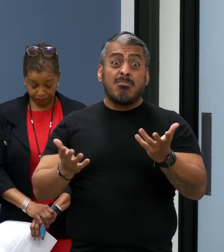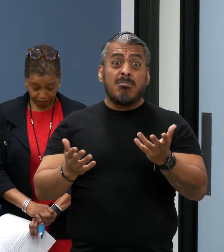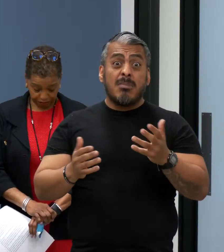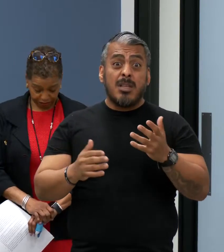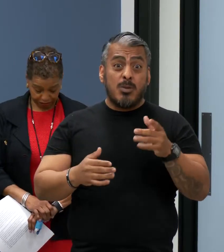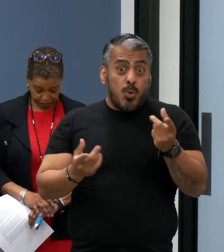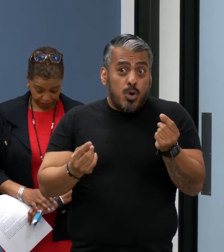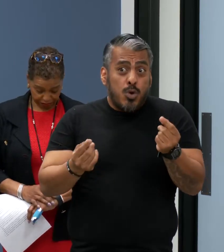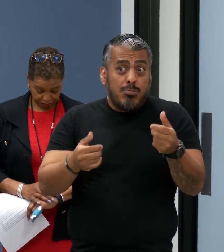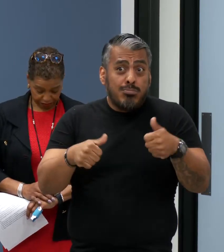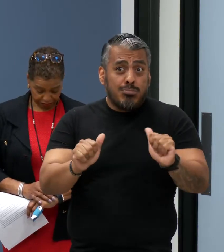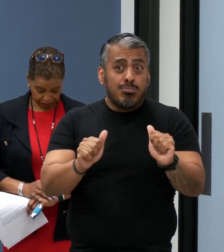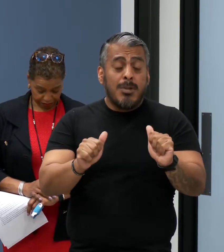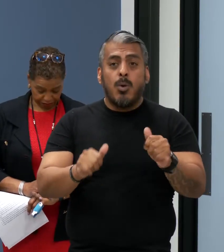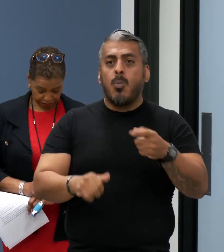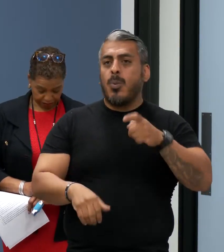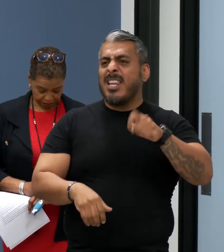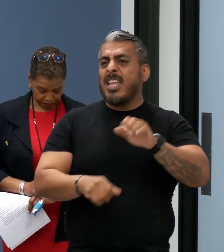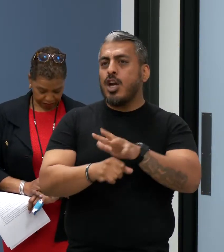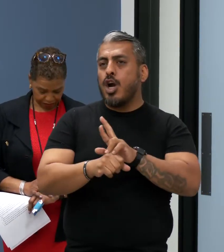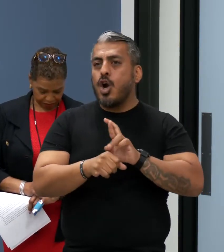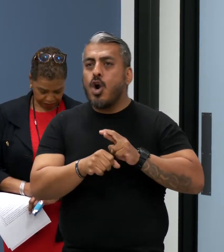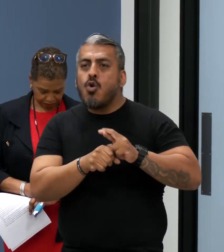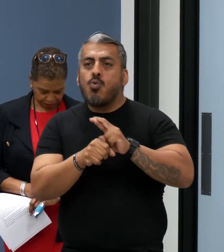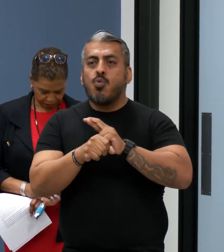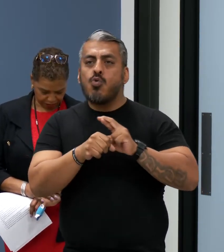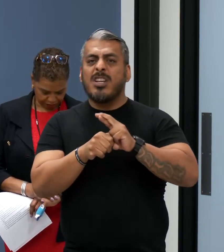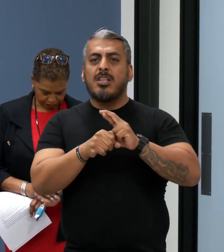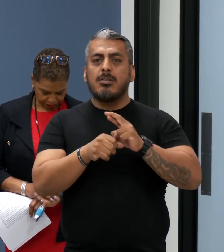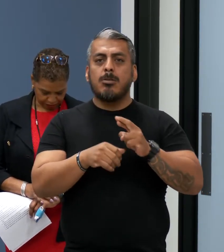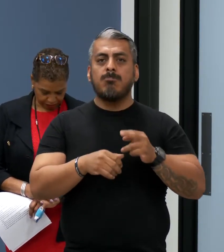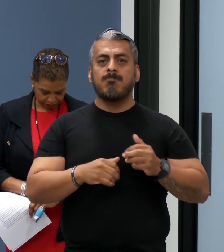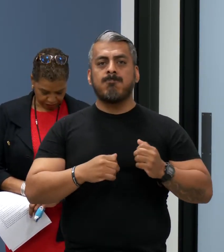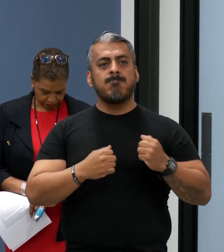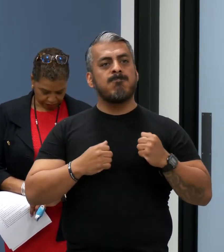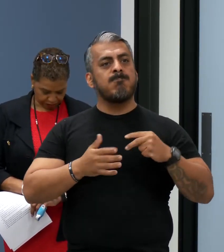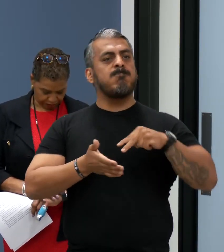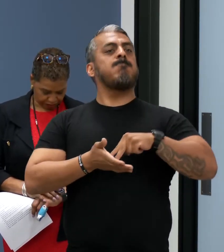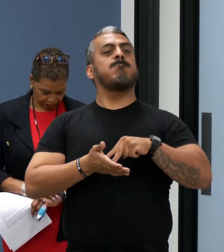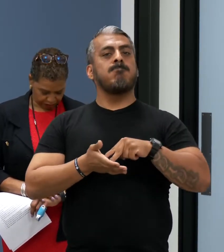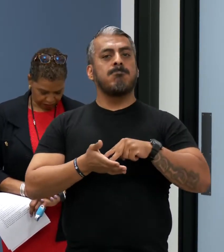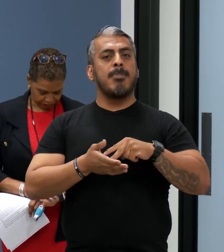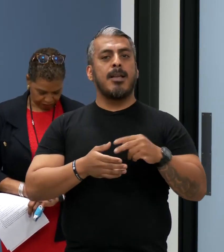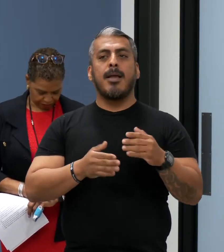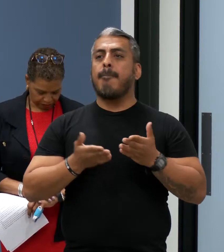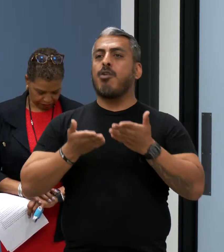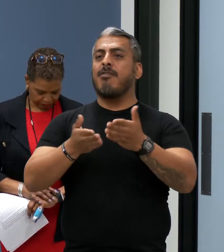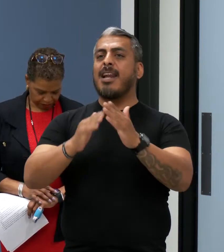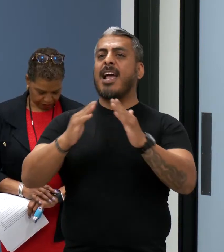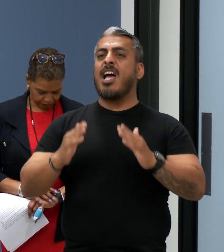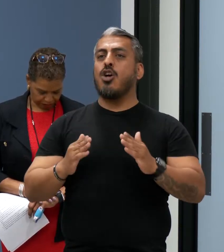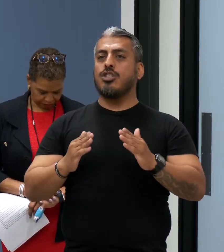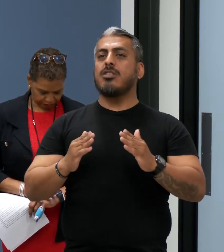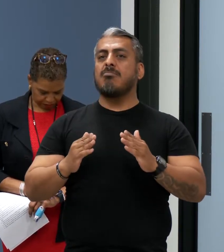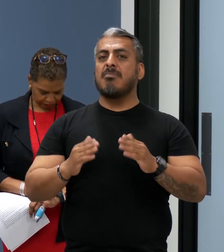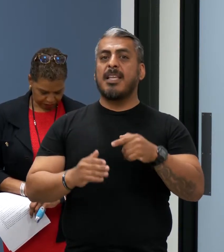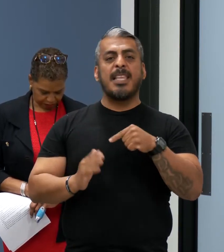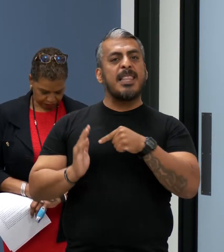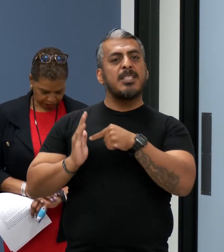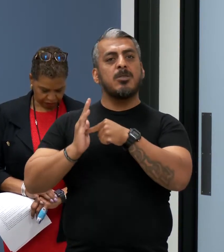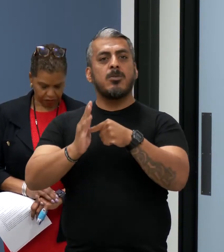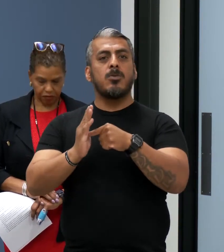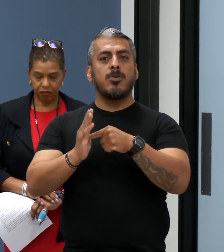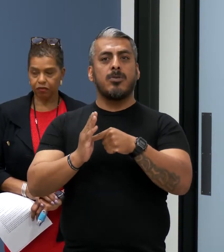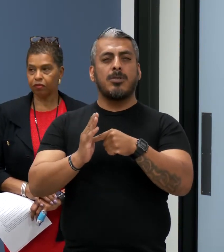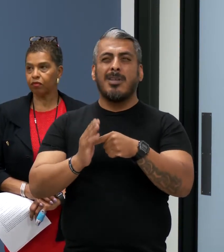do. We need our region to step up and also provide housing and shelter. I think this demonstrates a little bit,